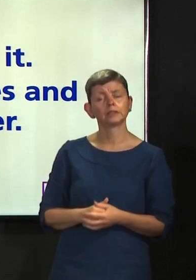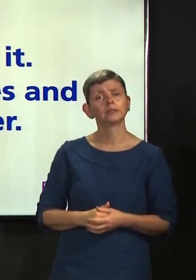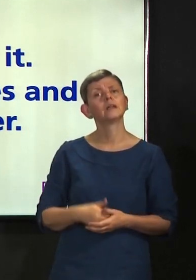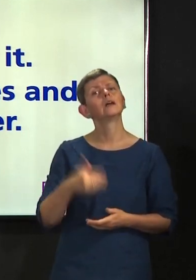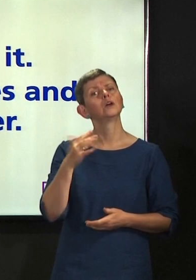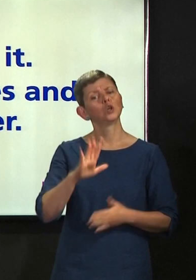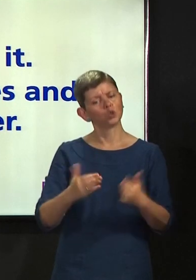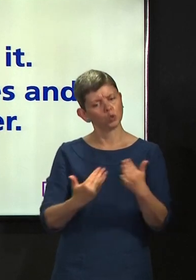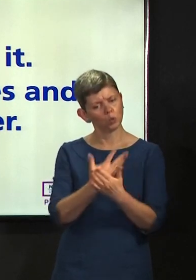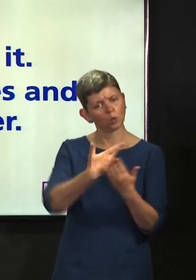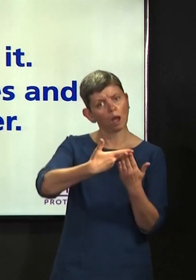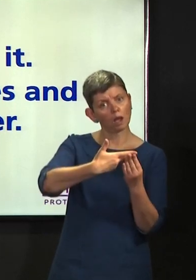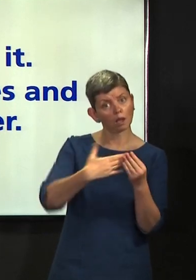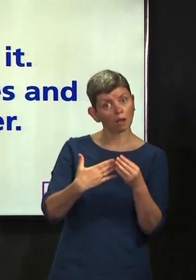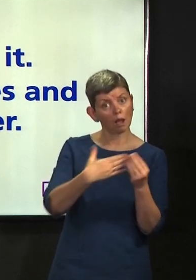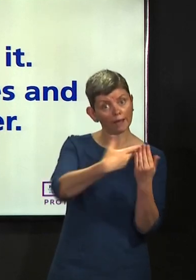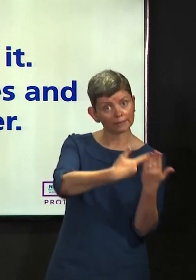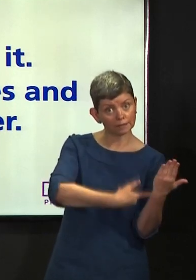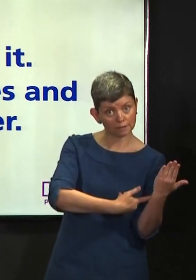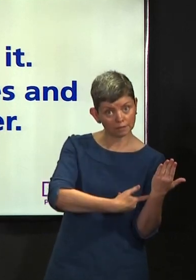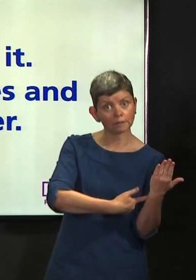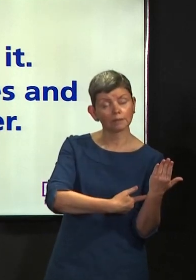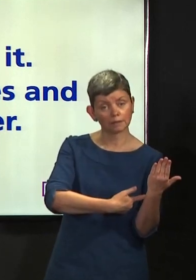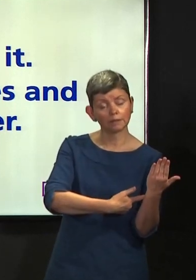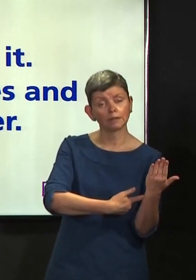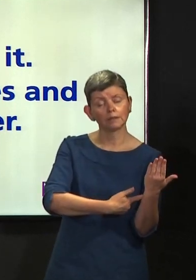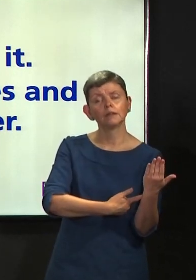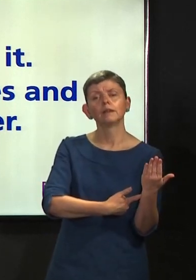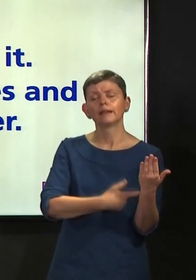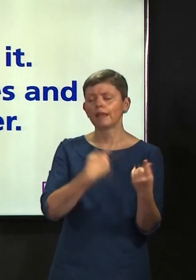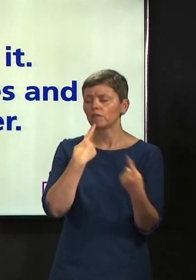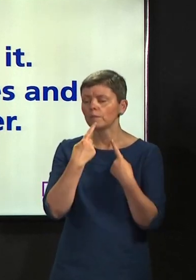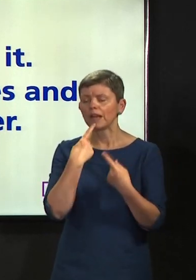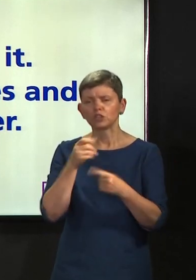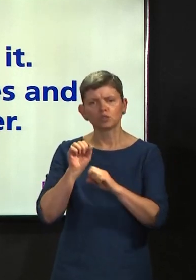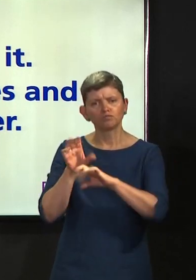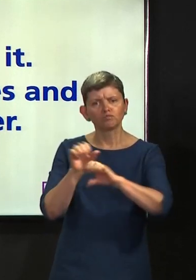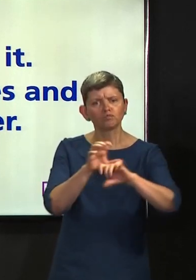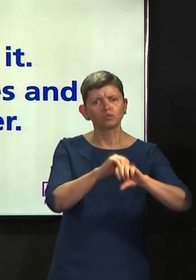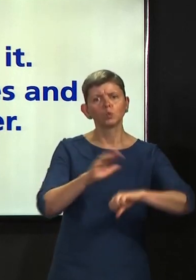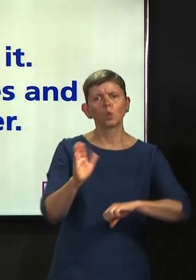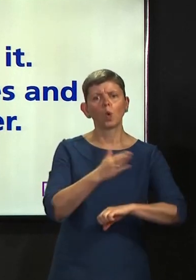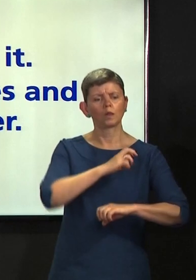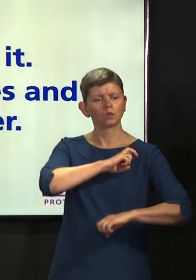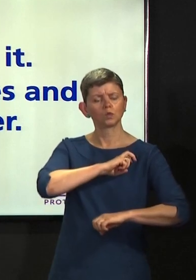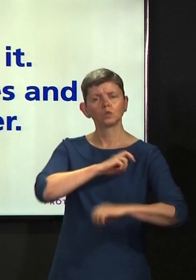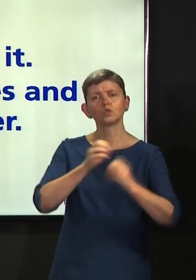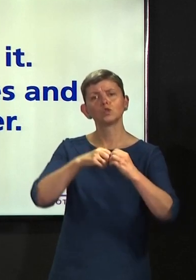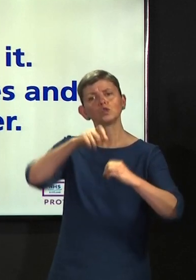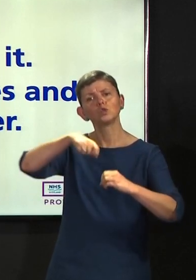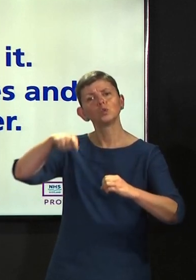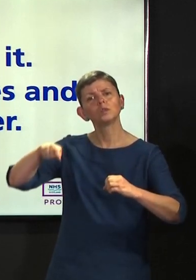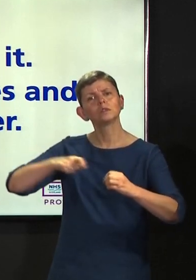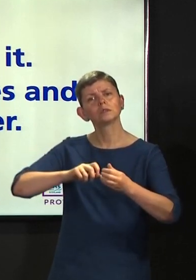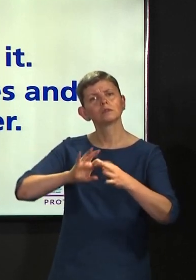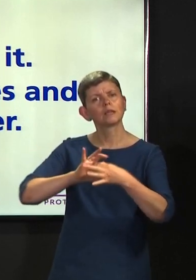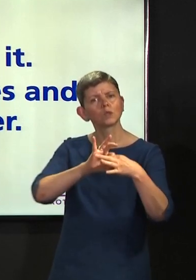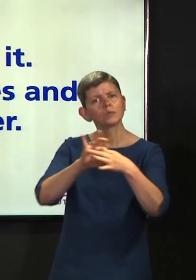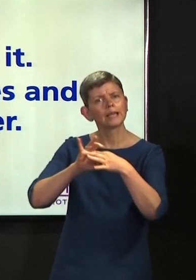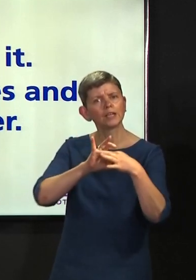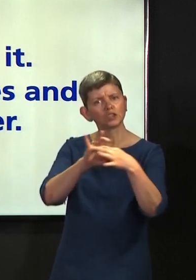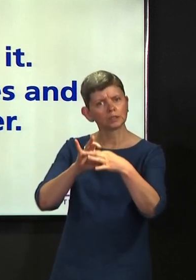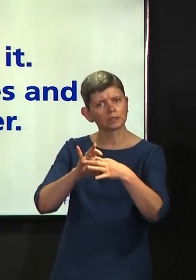associations. We've had a pause, which is what last weekend was, to kind of take a breath with the student population and say,